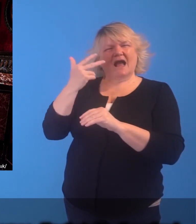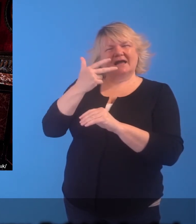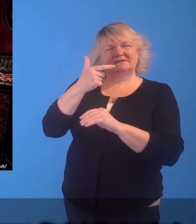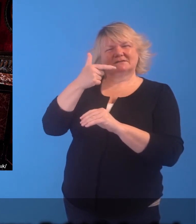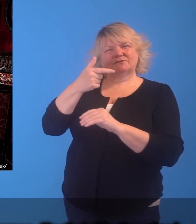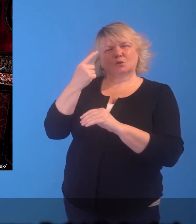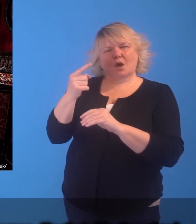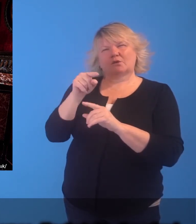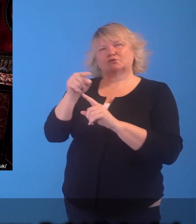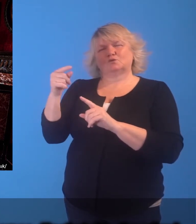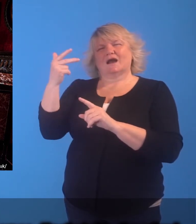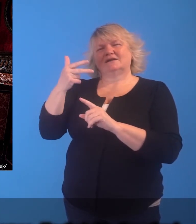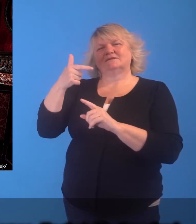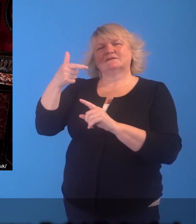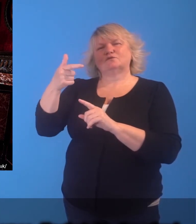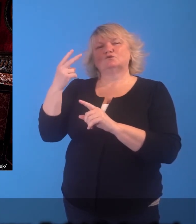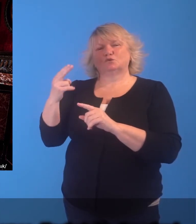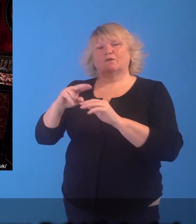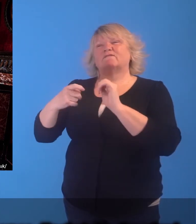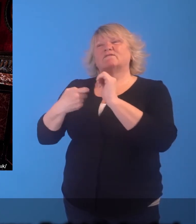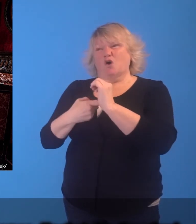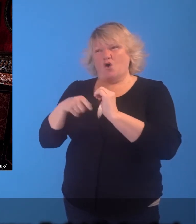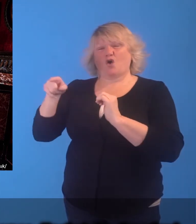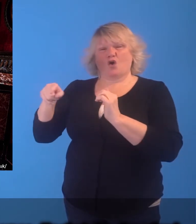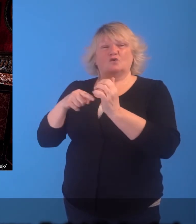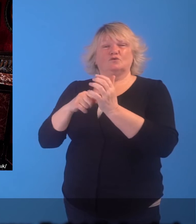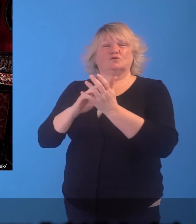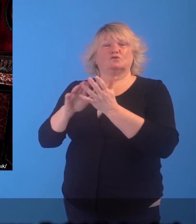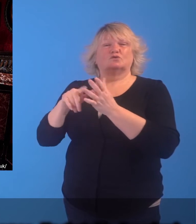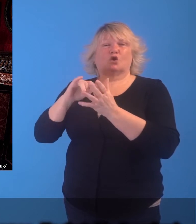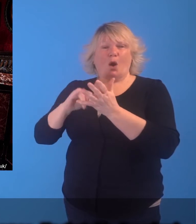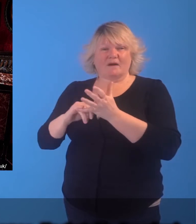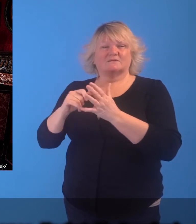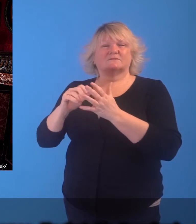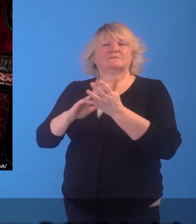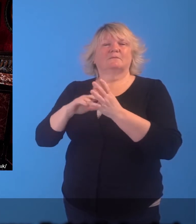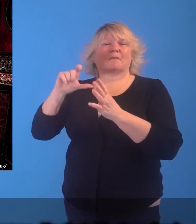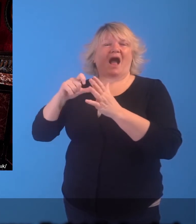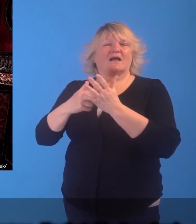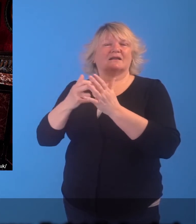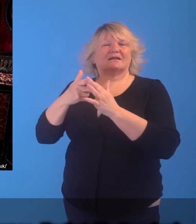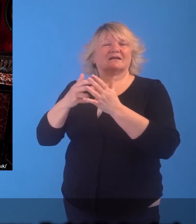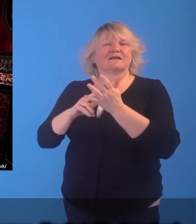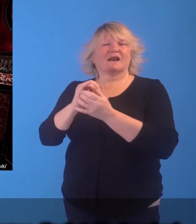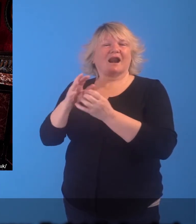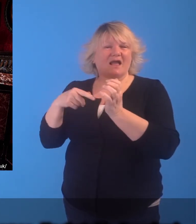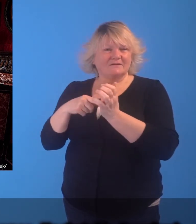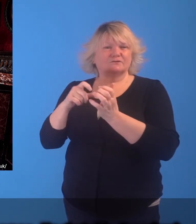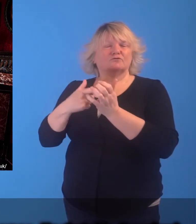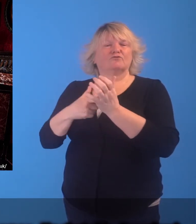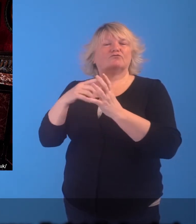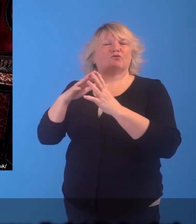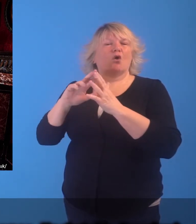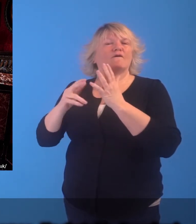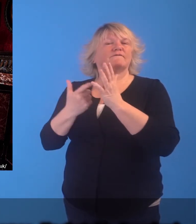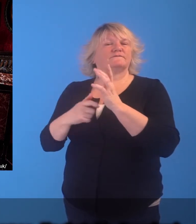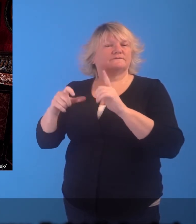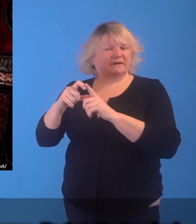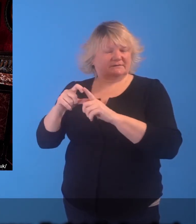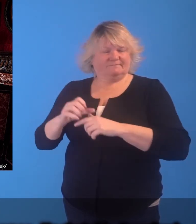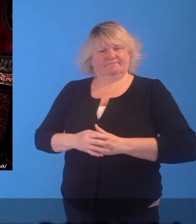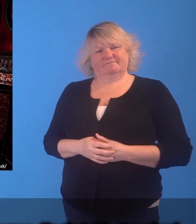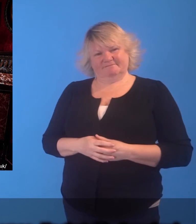The ceiling, with its coved cornice, was created in 1903 and hangs beneath a combed ceiling similar